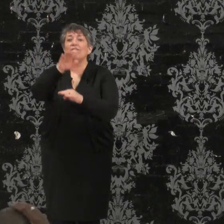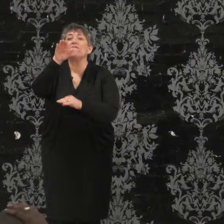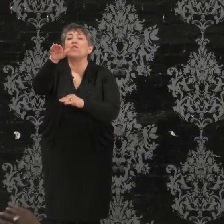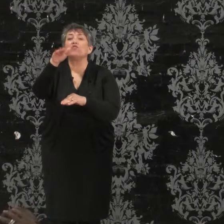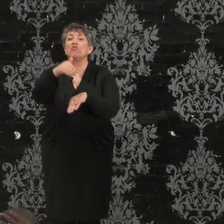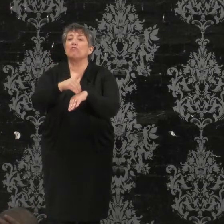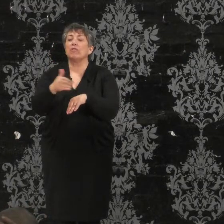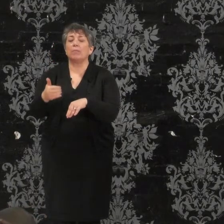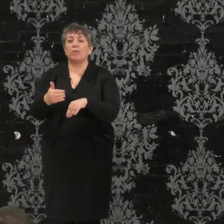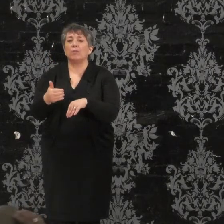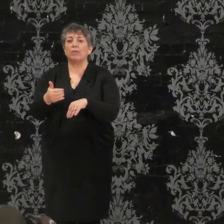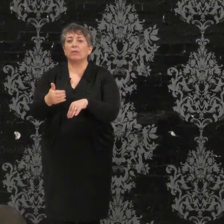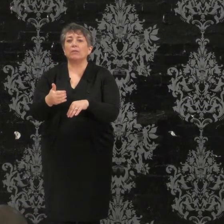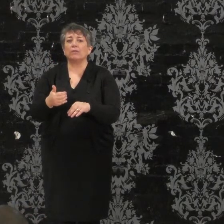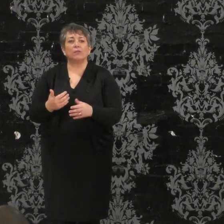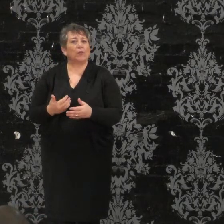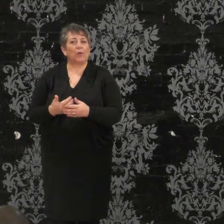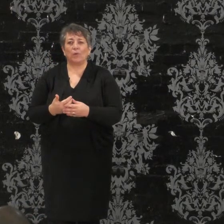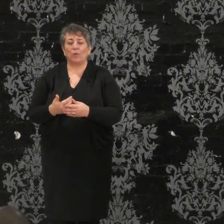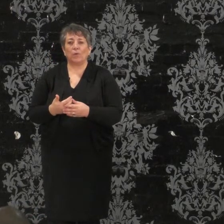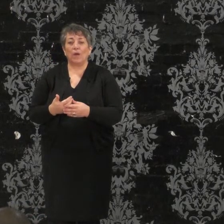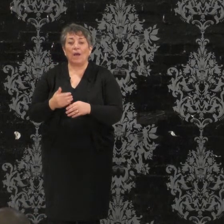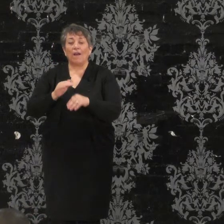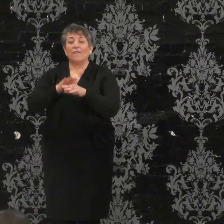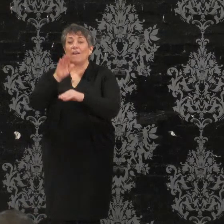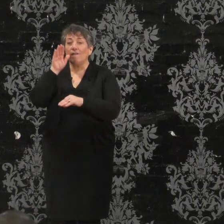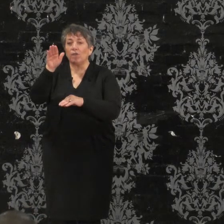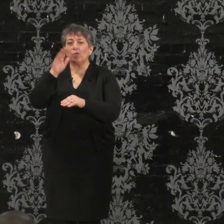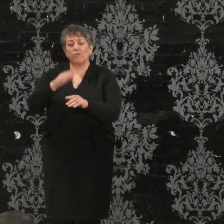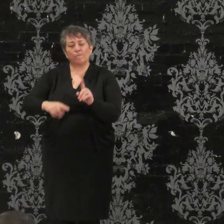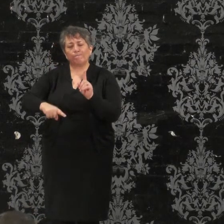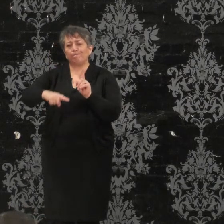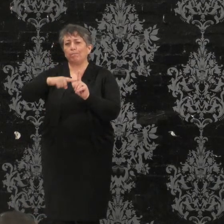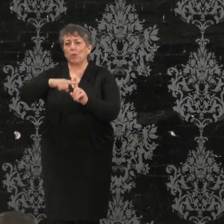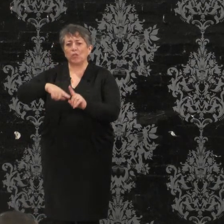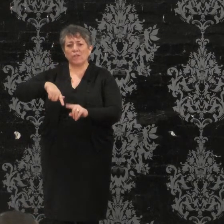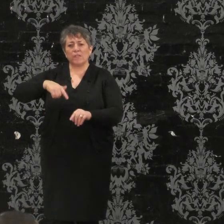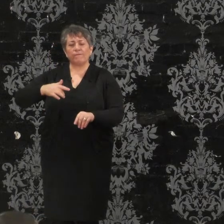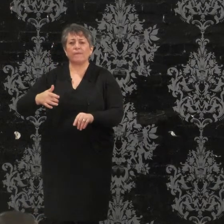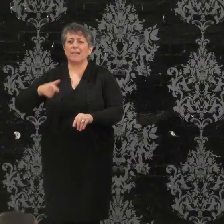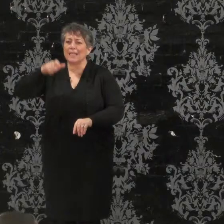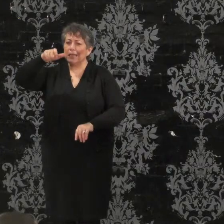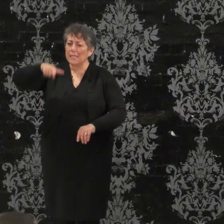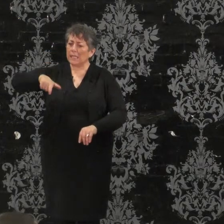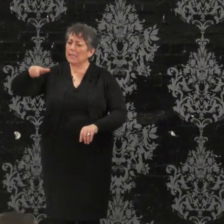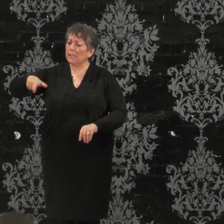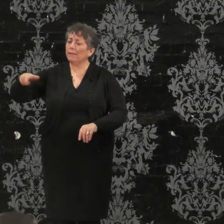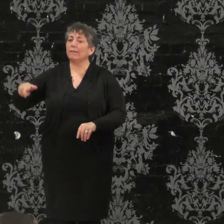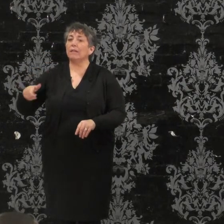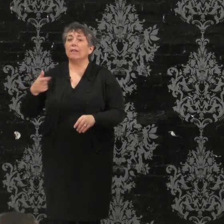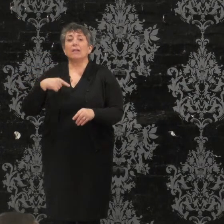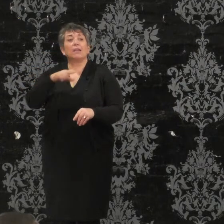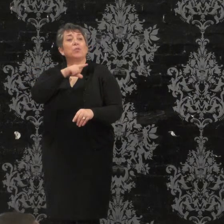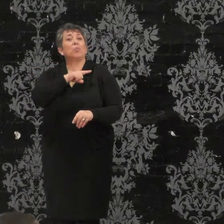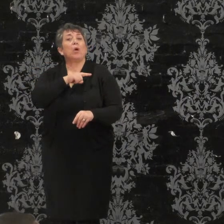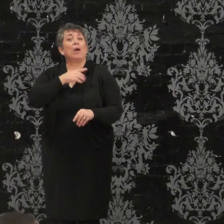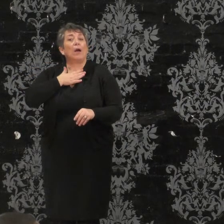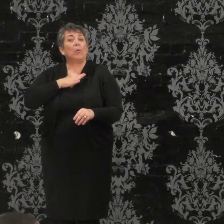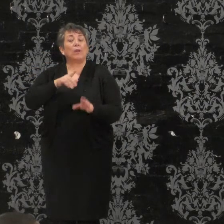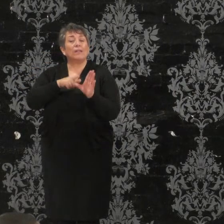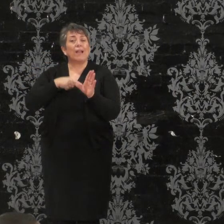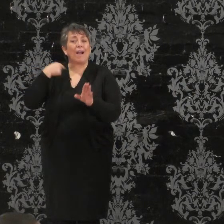London, which is why I'm determined to put young Londoners at the very heart of our recovery